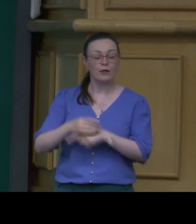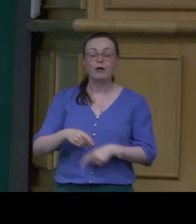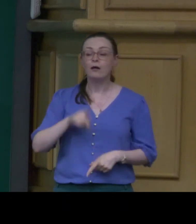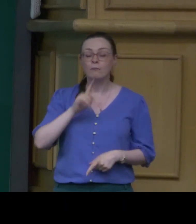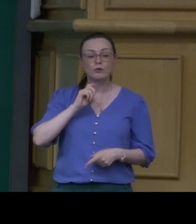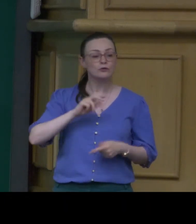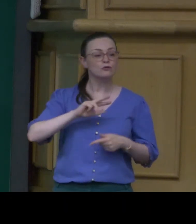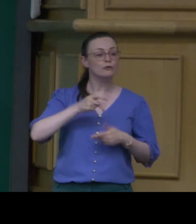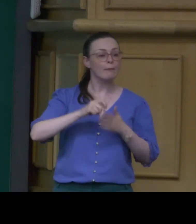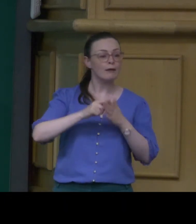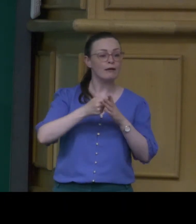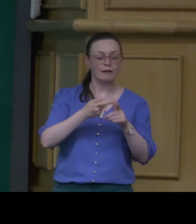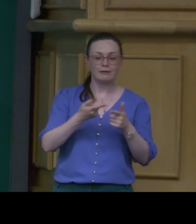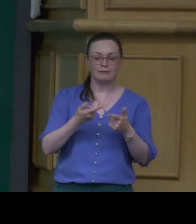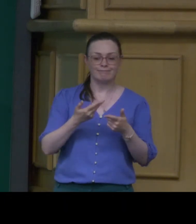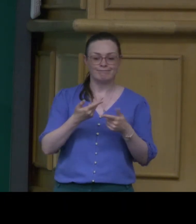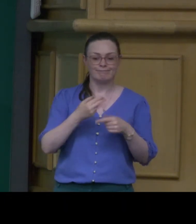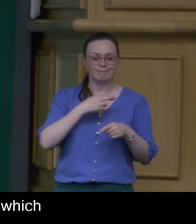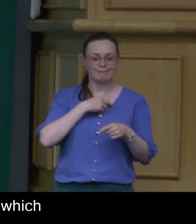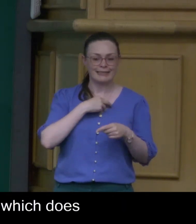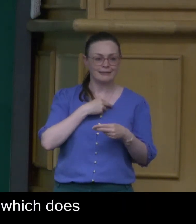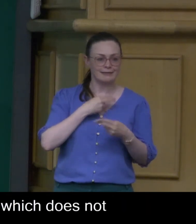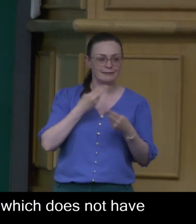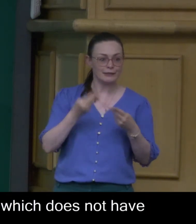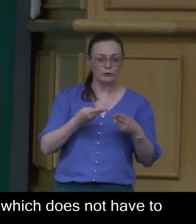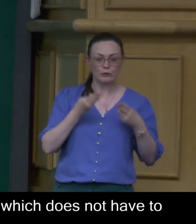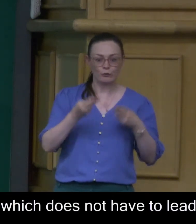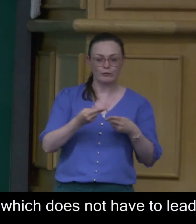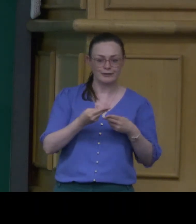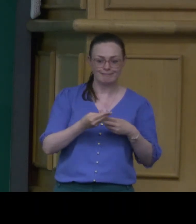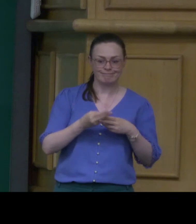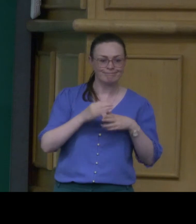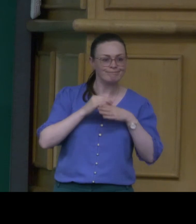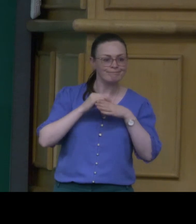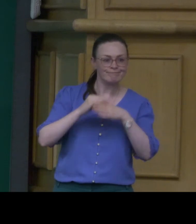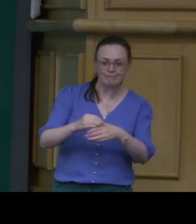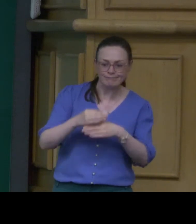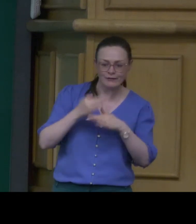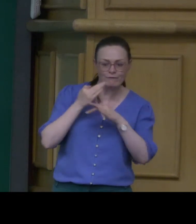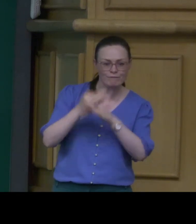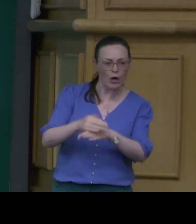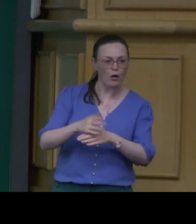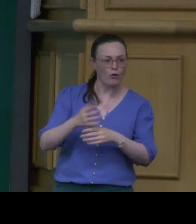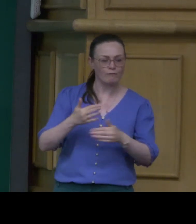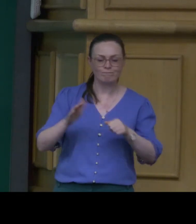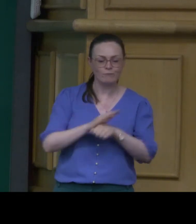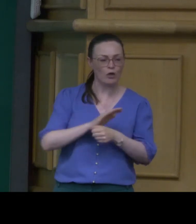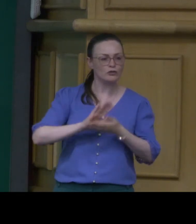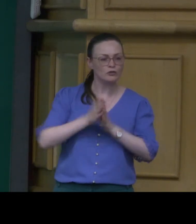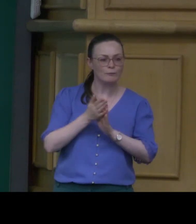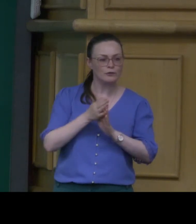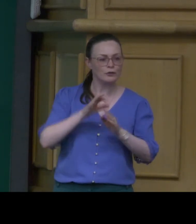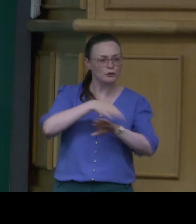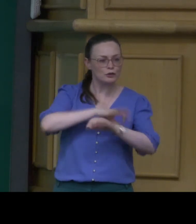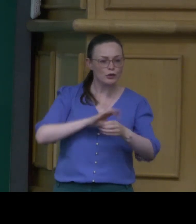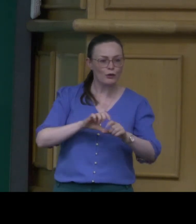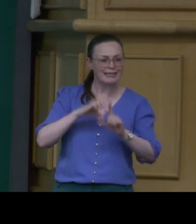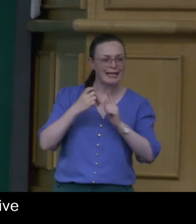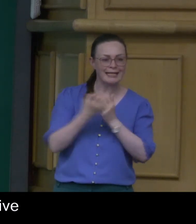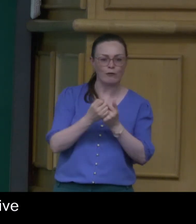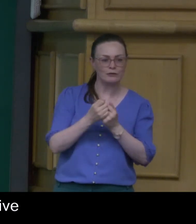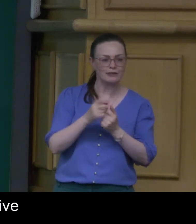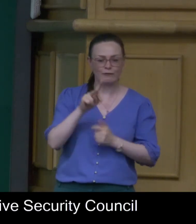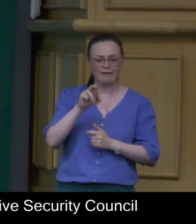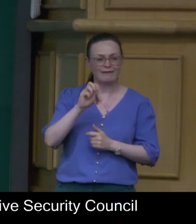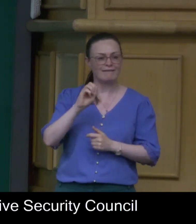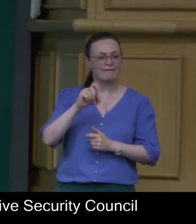the triple lock which does not have to lead us at the mercy of an increasingly disruptive Security Council veto